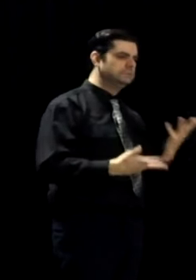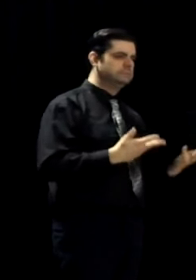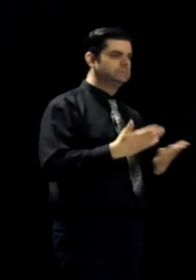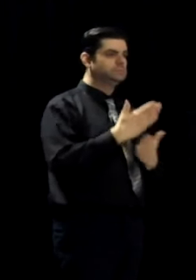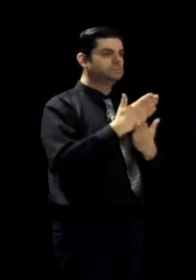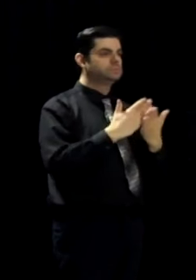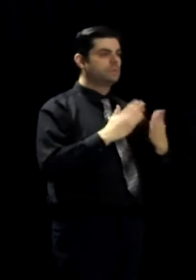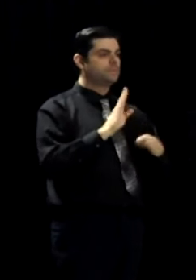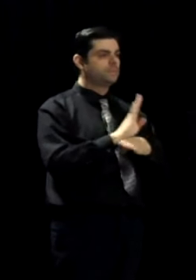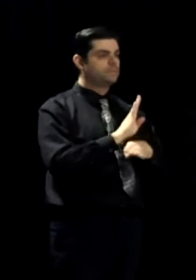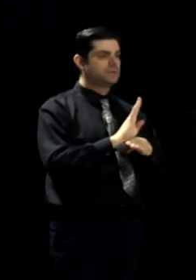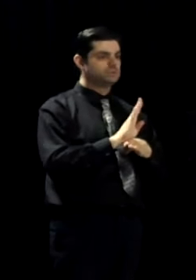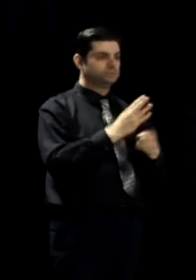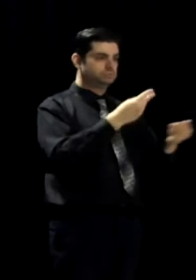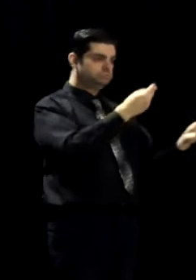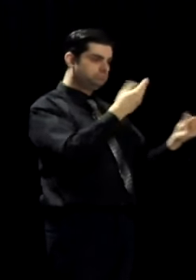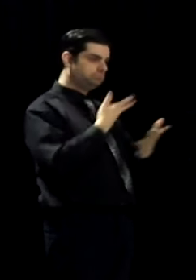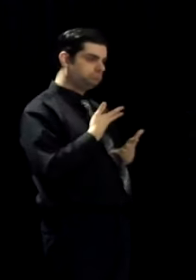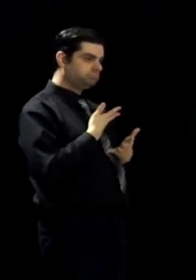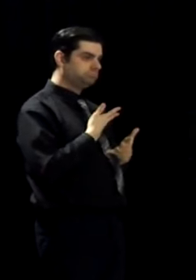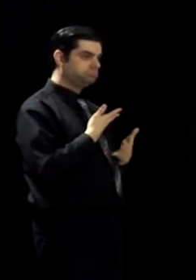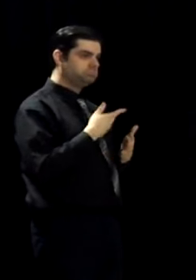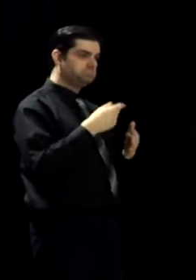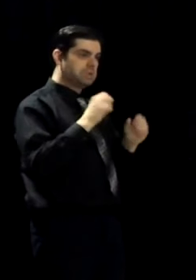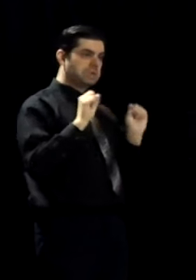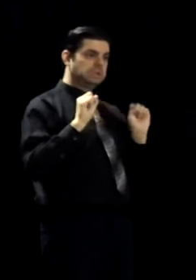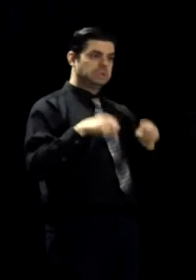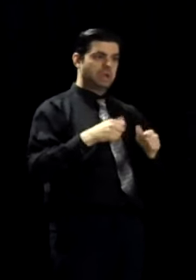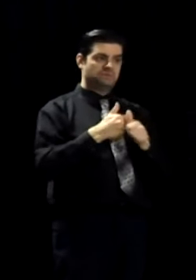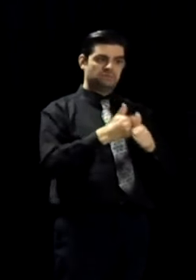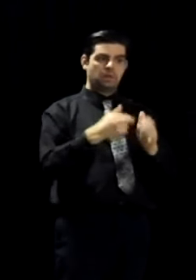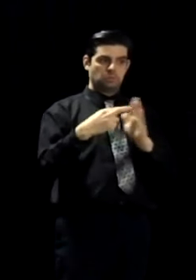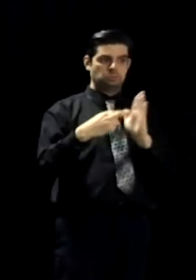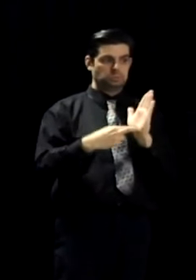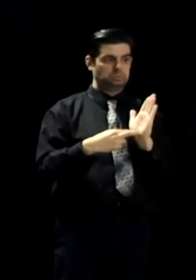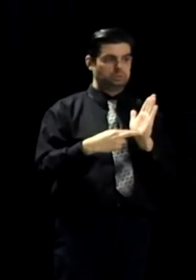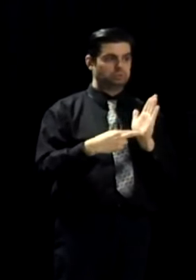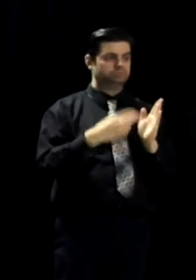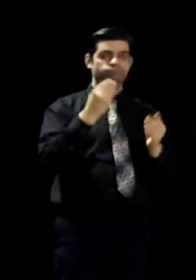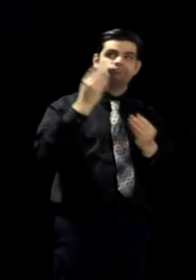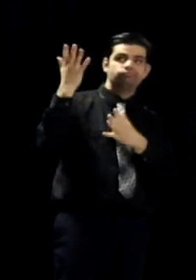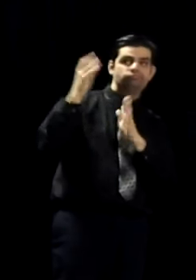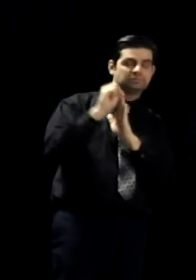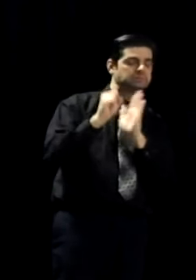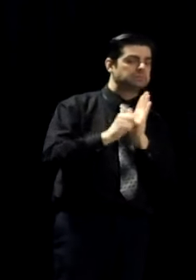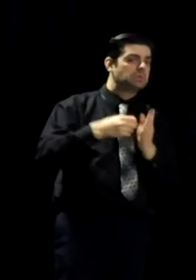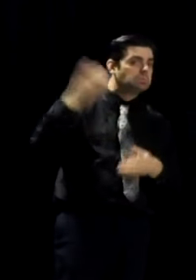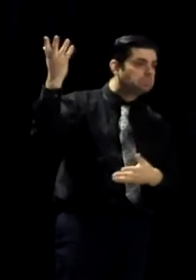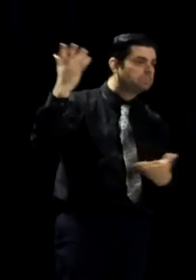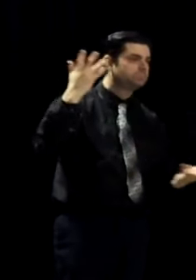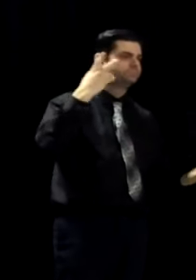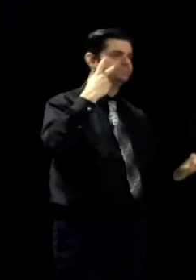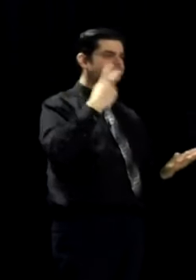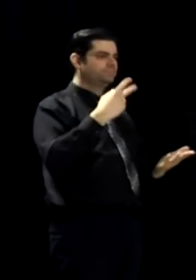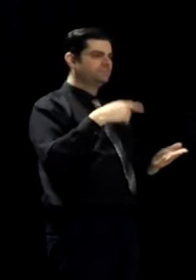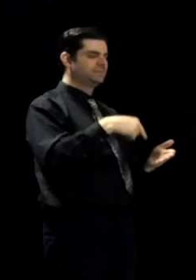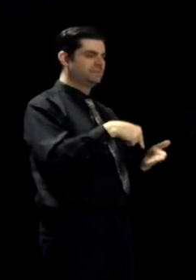could do it, and we're talking to the state about it. So we're hopeful that later this week we'll be able to have a better idea